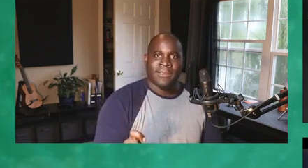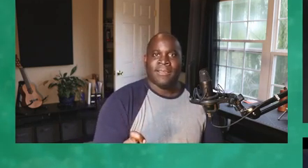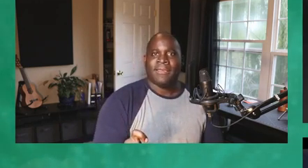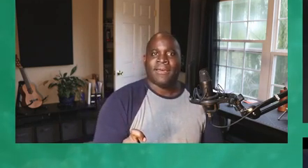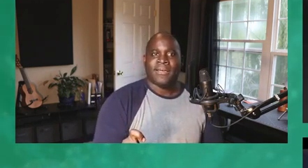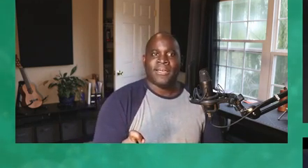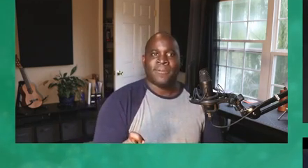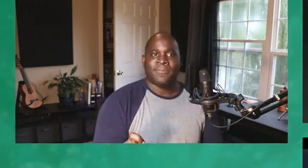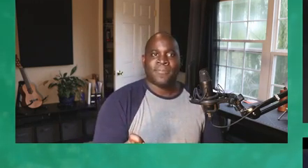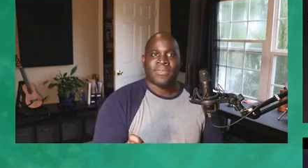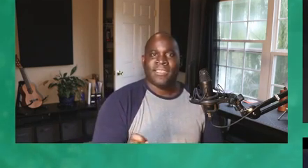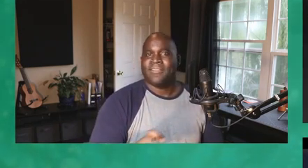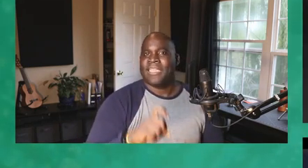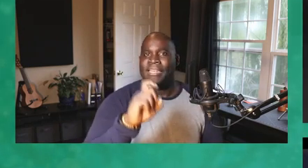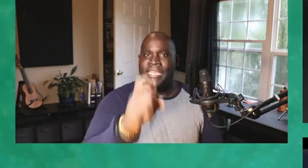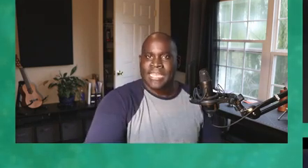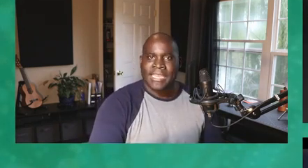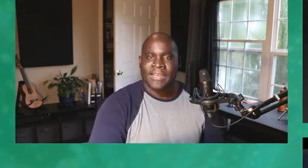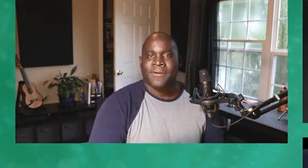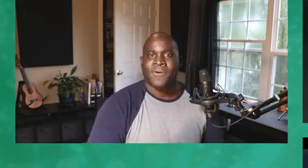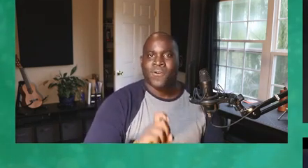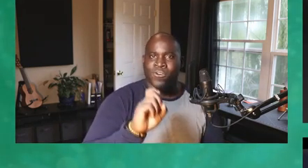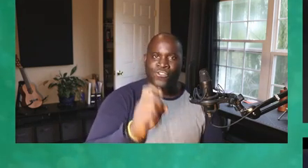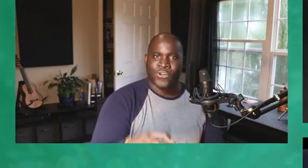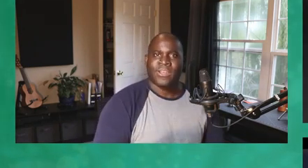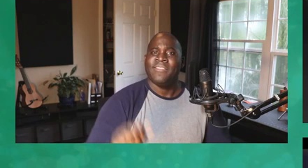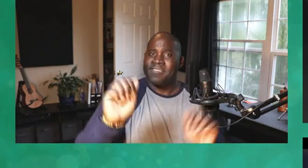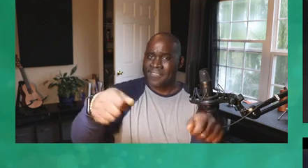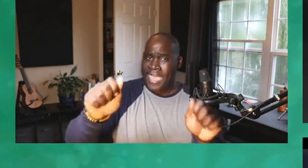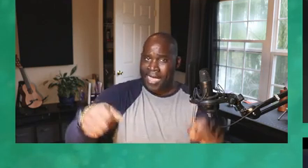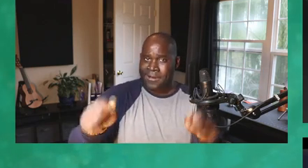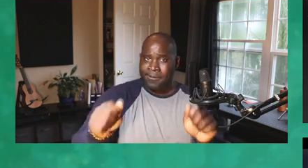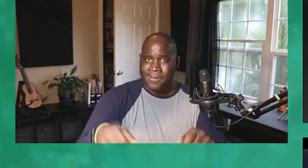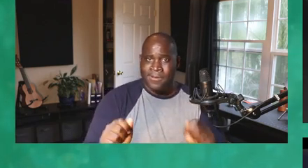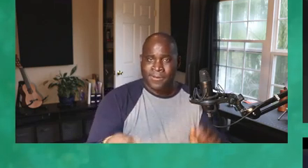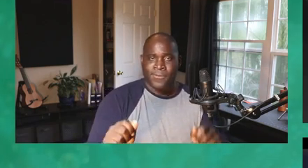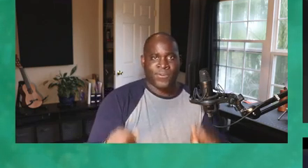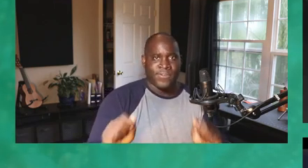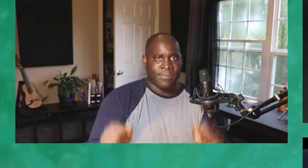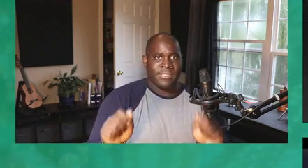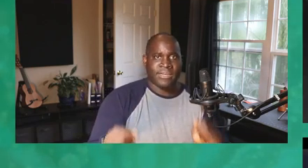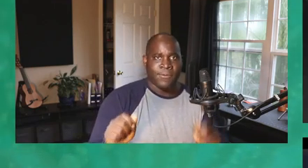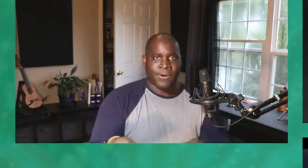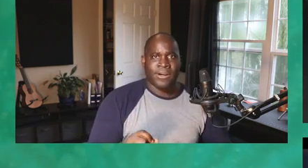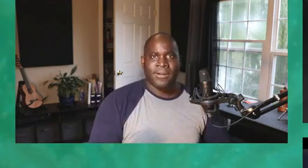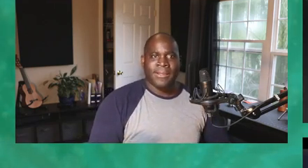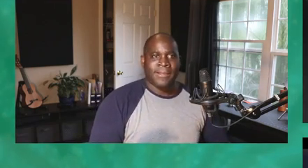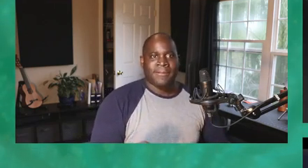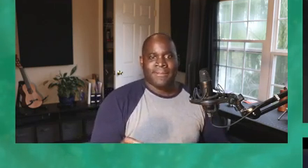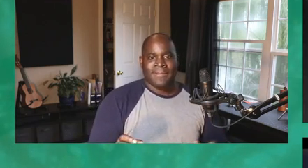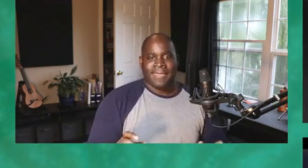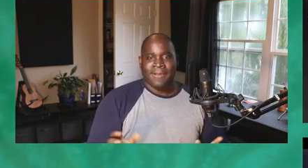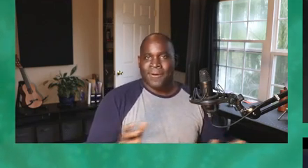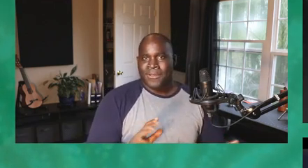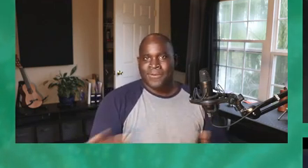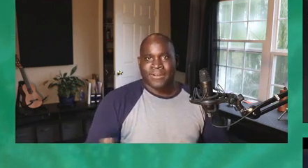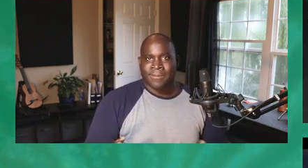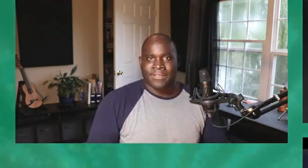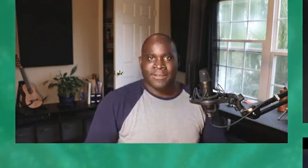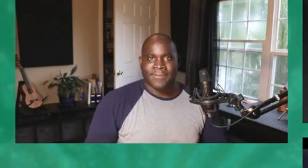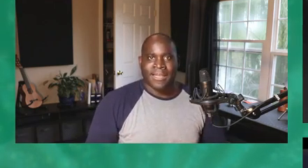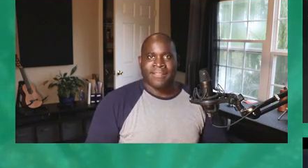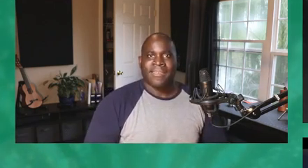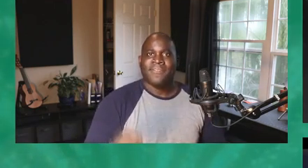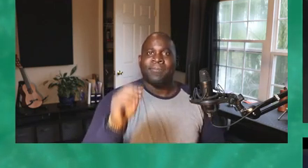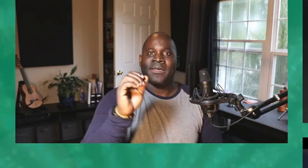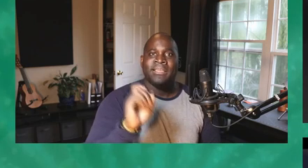not it's like a need or should. This is can, which is a completely different word than, or used in a